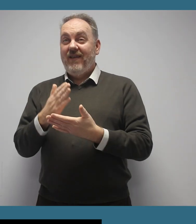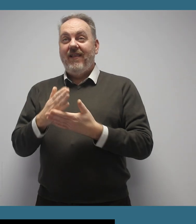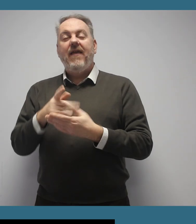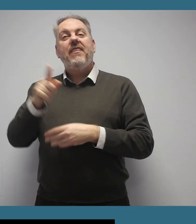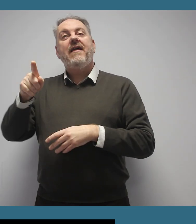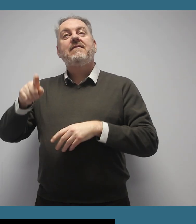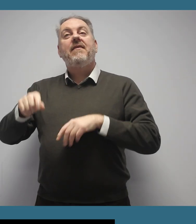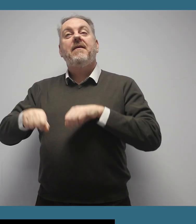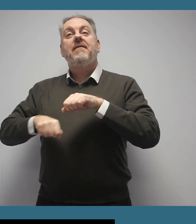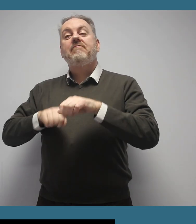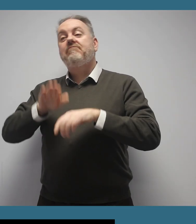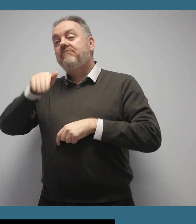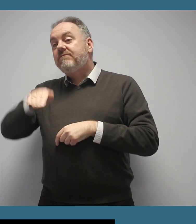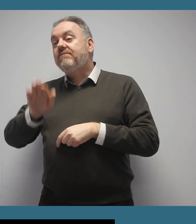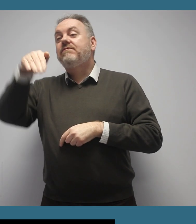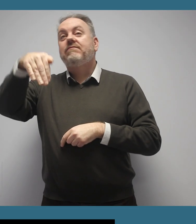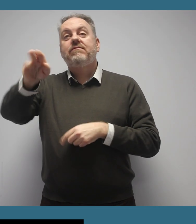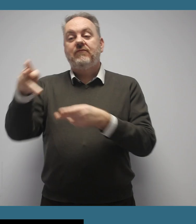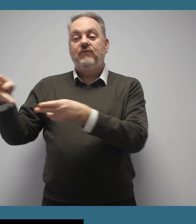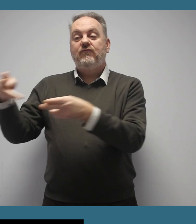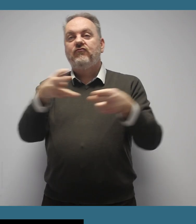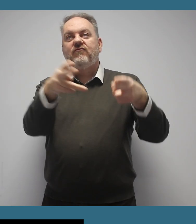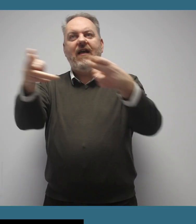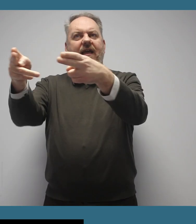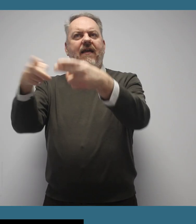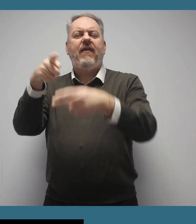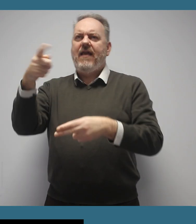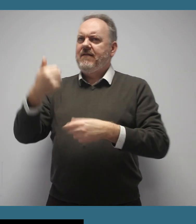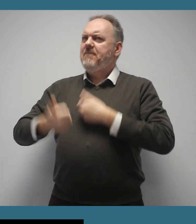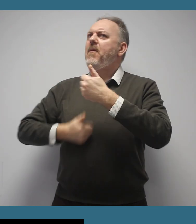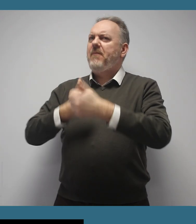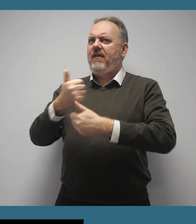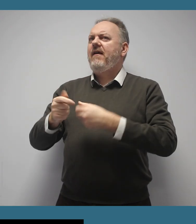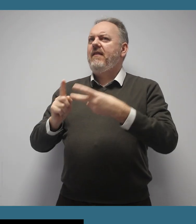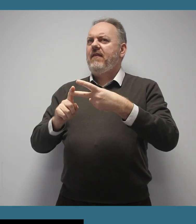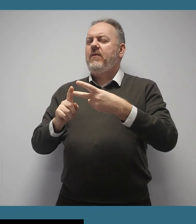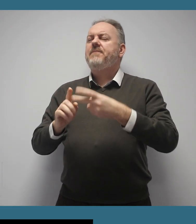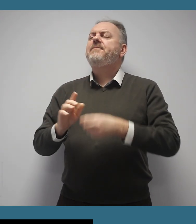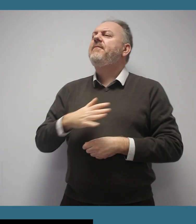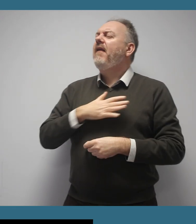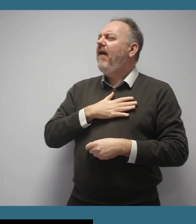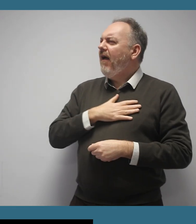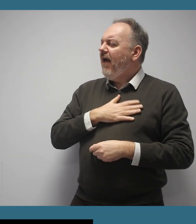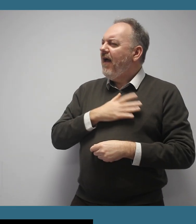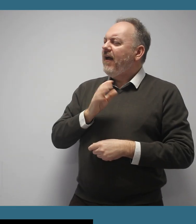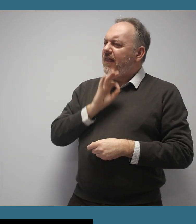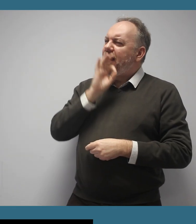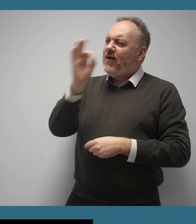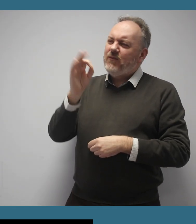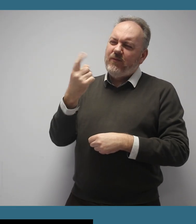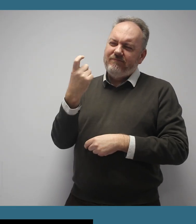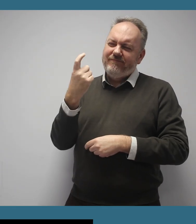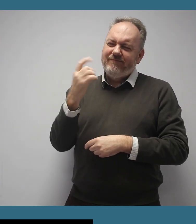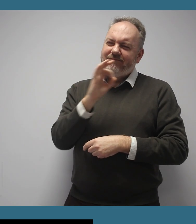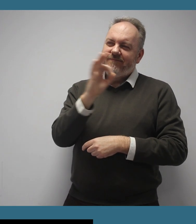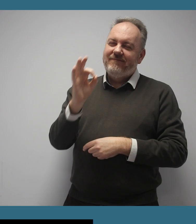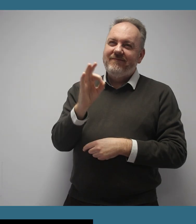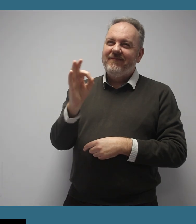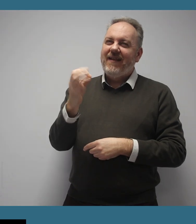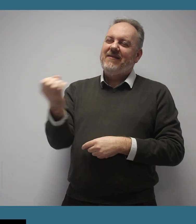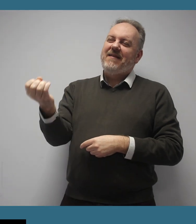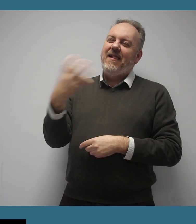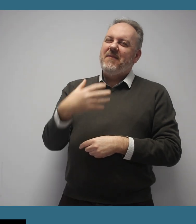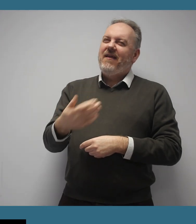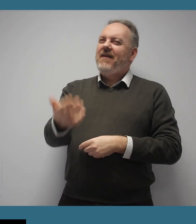The Rose Garden is tremendously popular and loved. So just to finish off this short interview, if you use 5 words